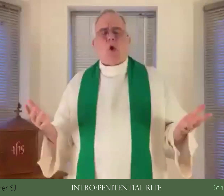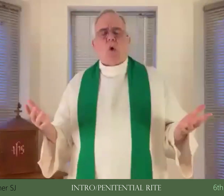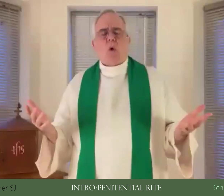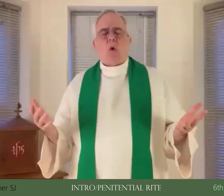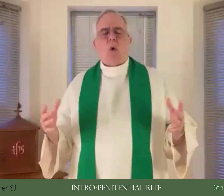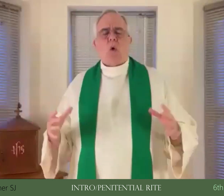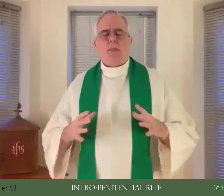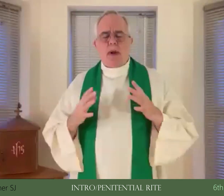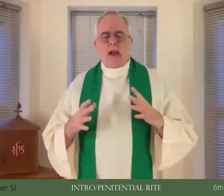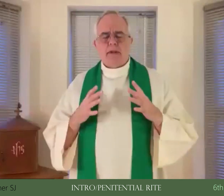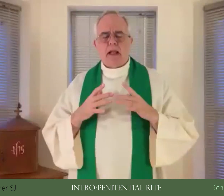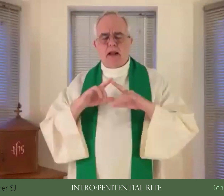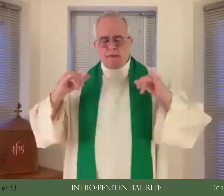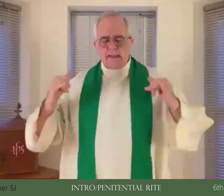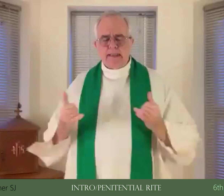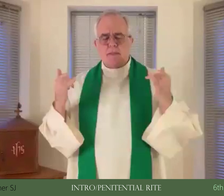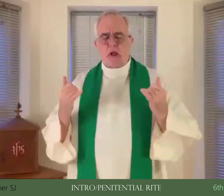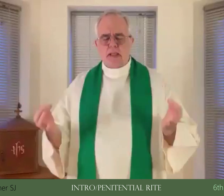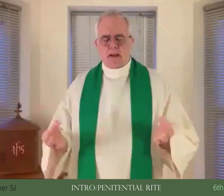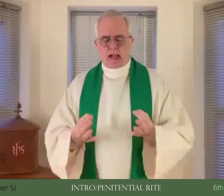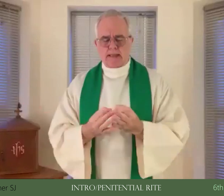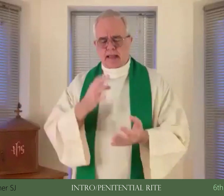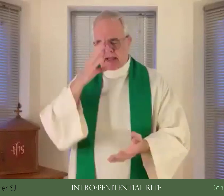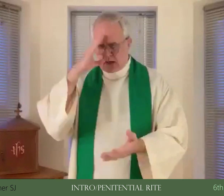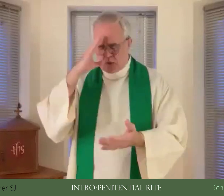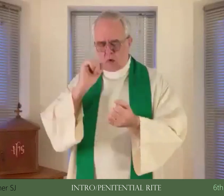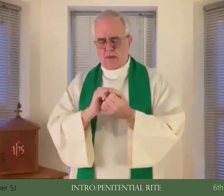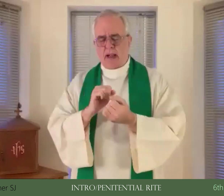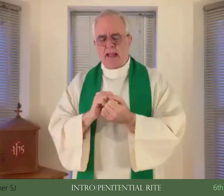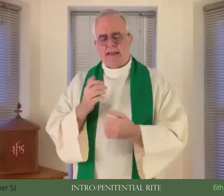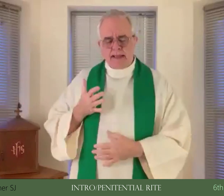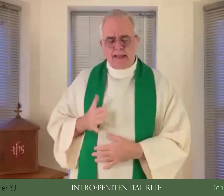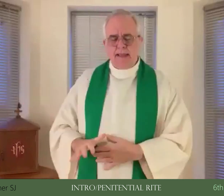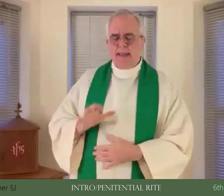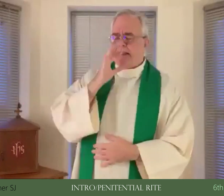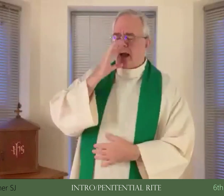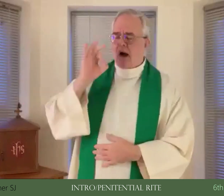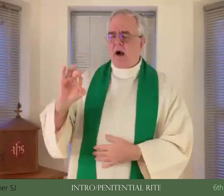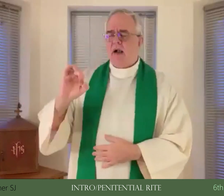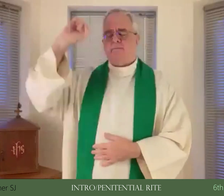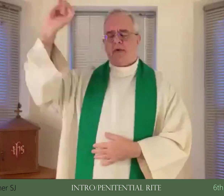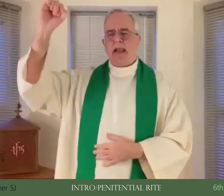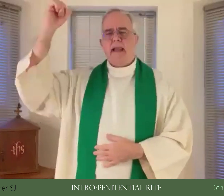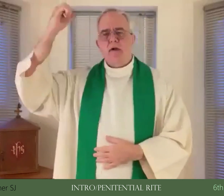God, the power of God is done by this man. Of course, man thingy, the art, the heat,